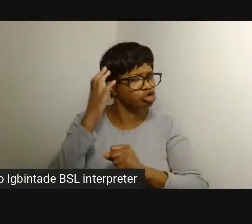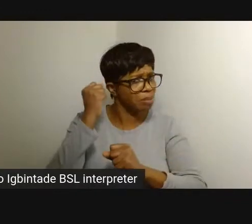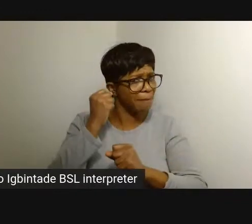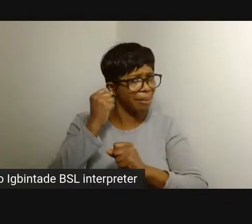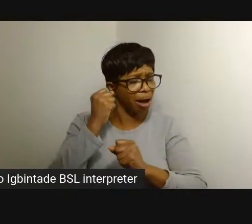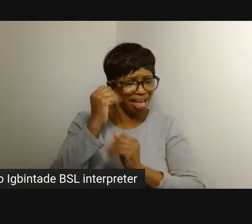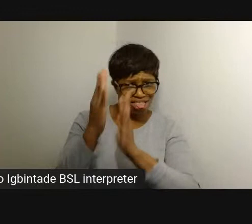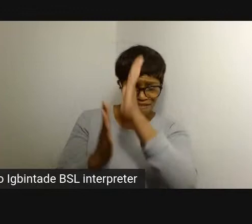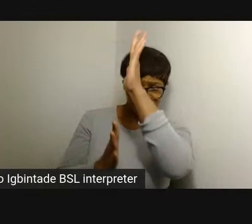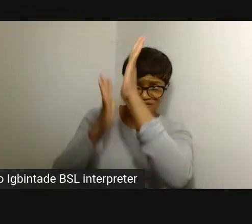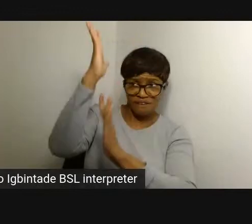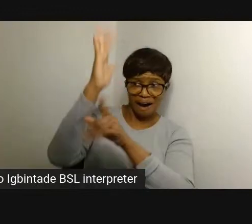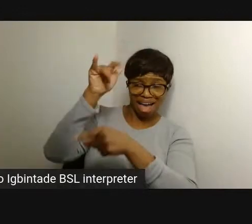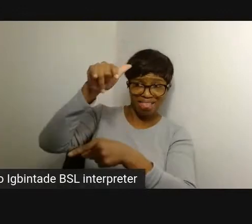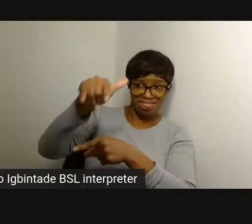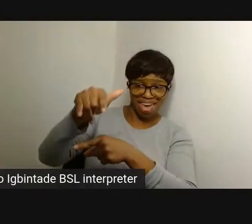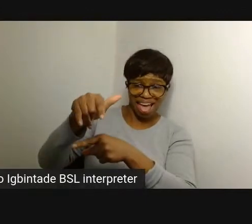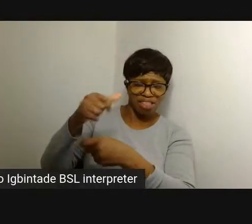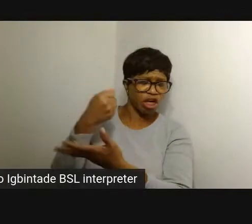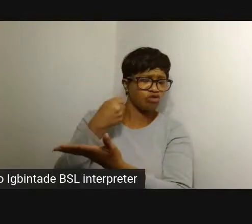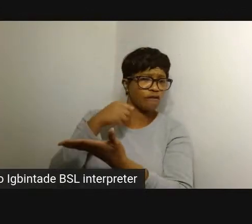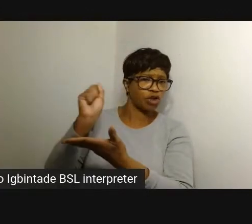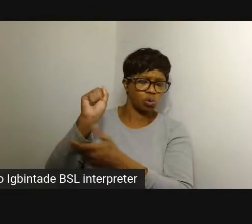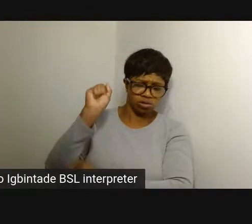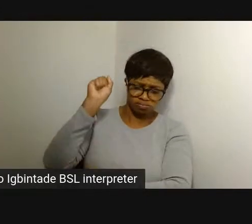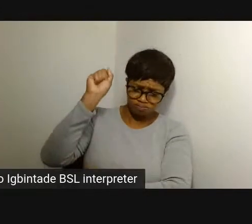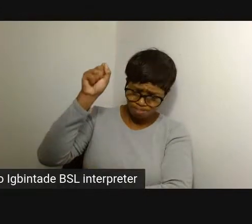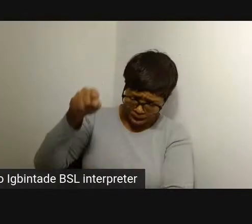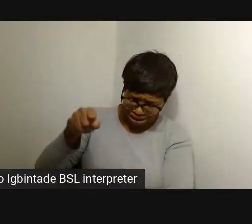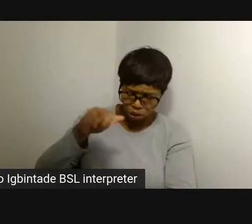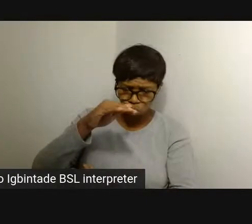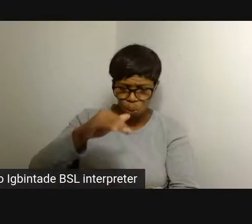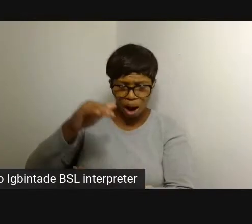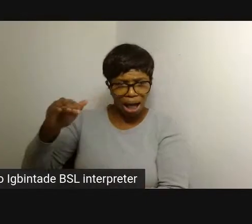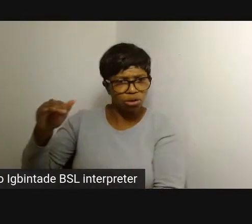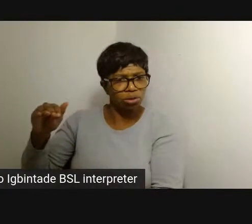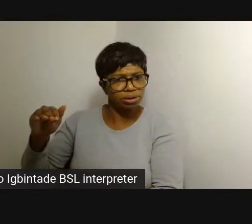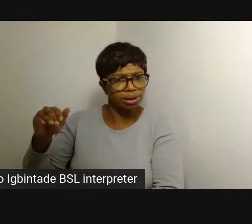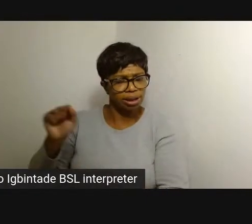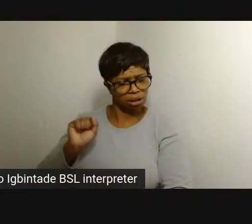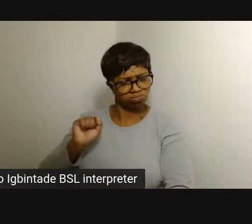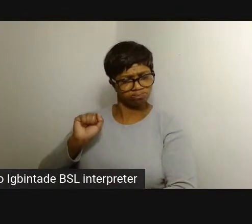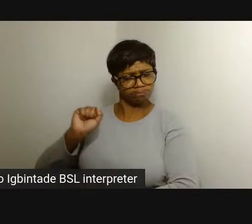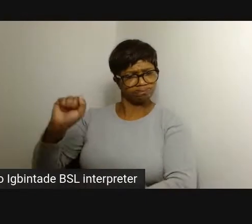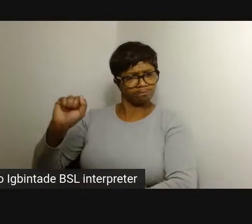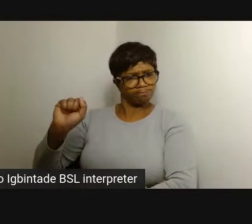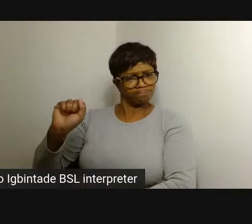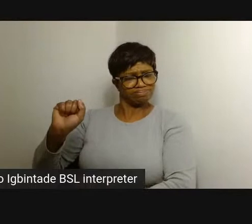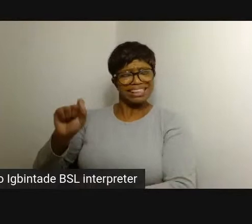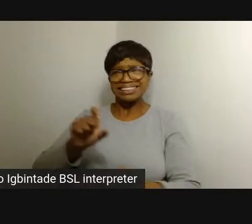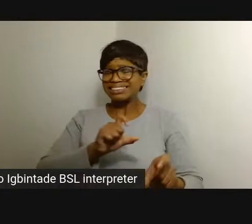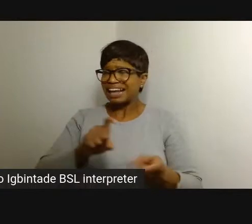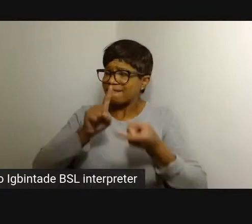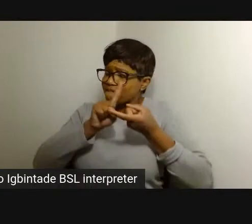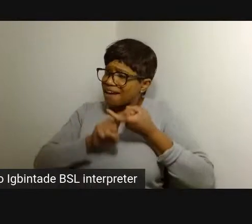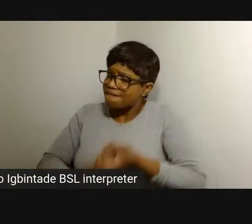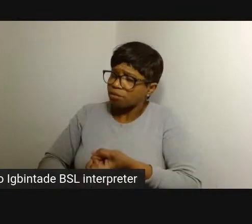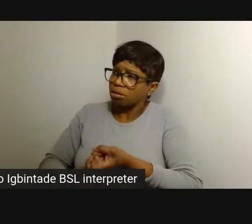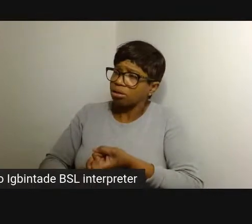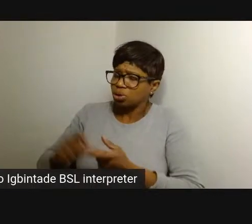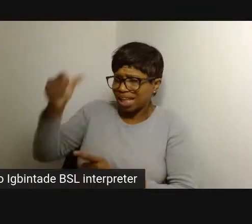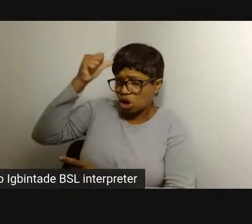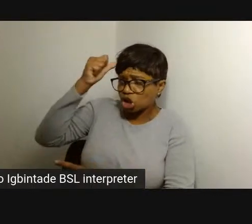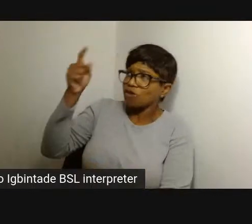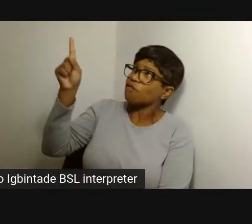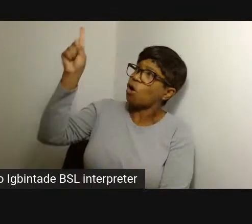to idols. Instead, they resisted and remained faithful to their knowledge of who God is.